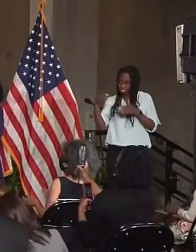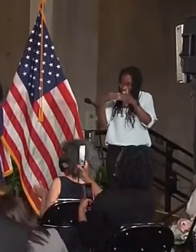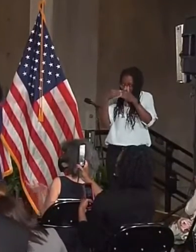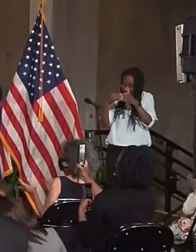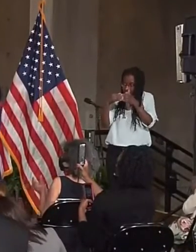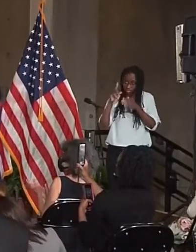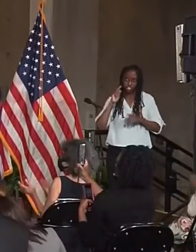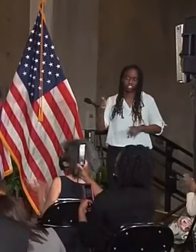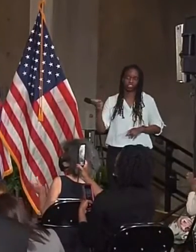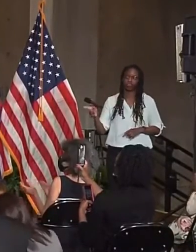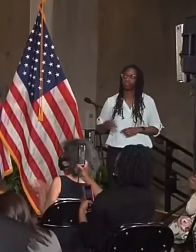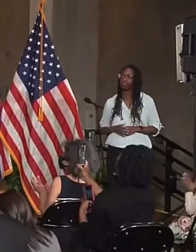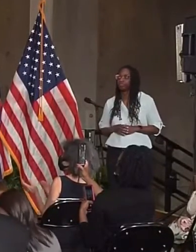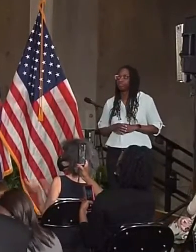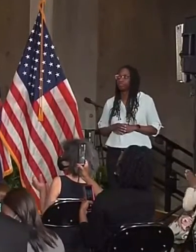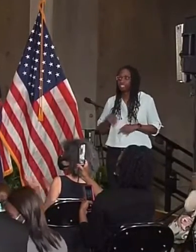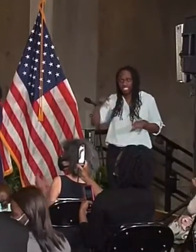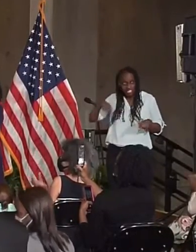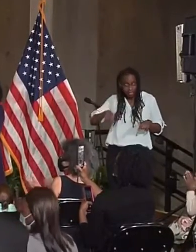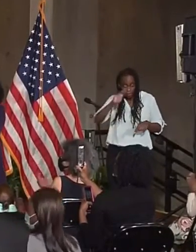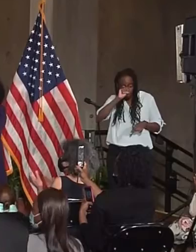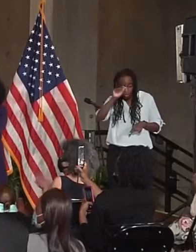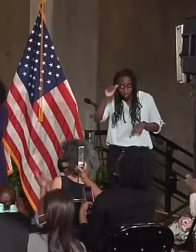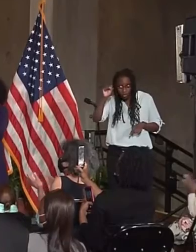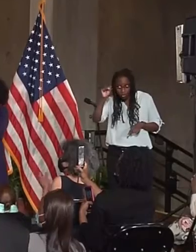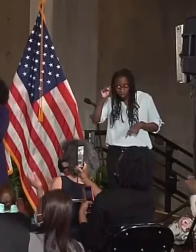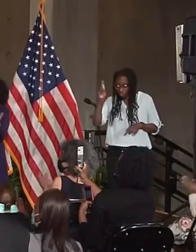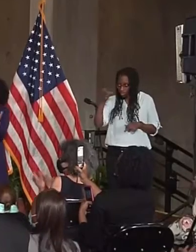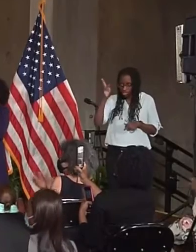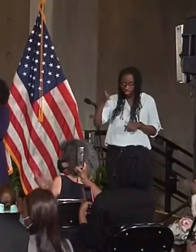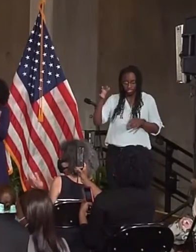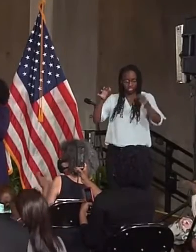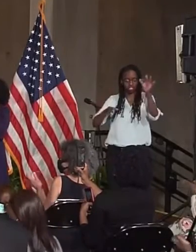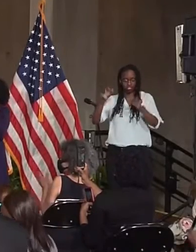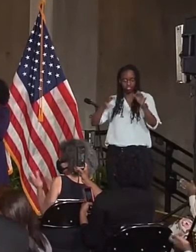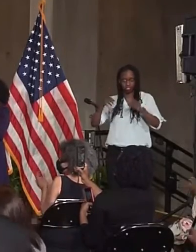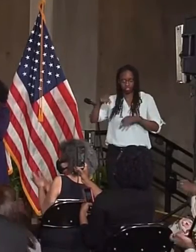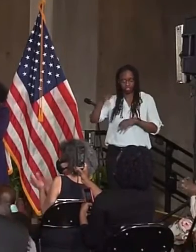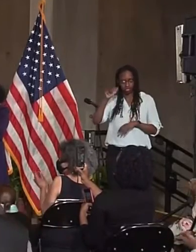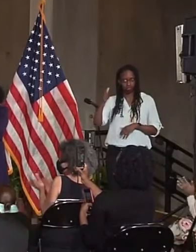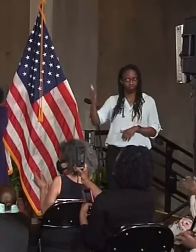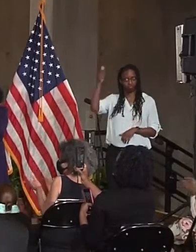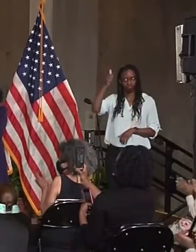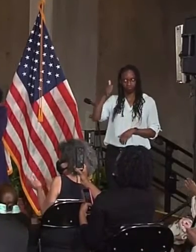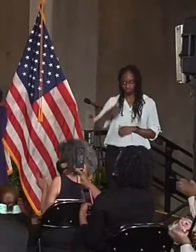328-year-old Massachusetts Supreme Judicial Court.